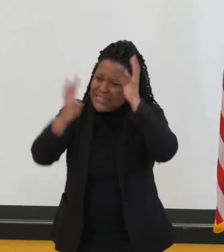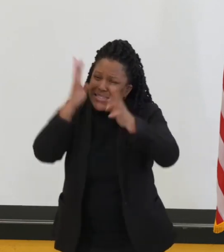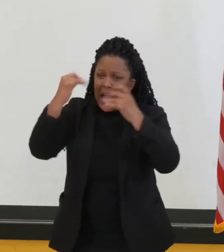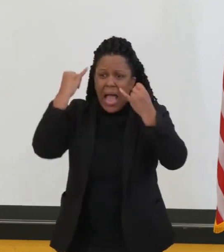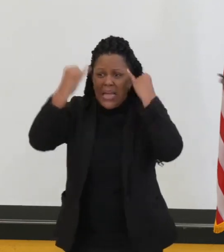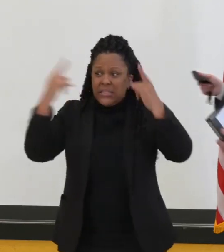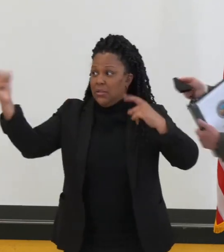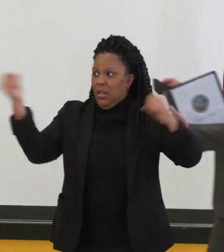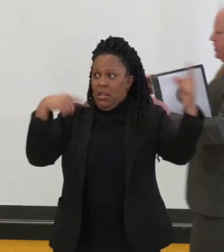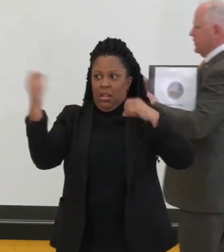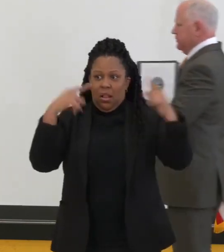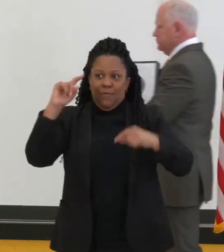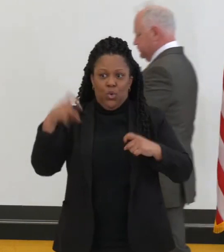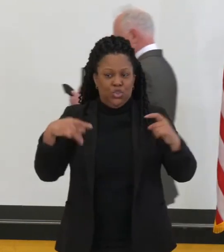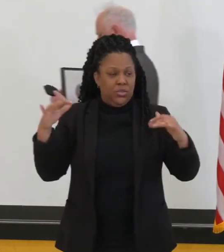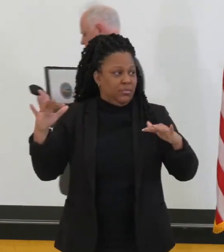Harrington.